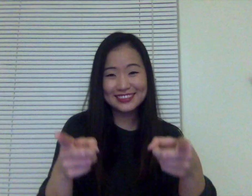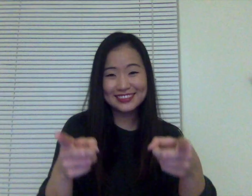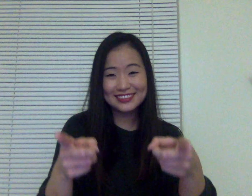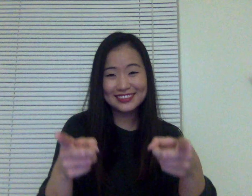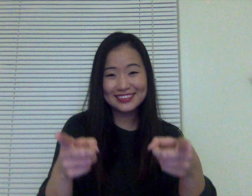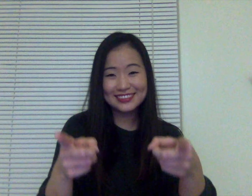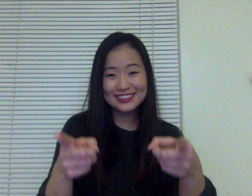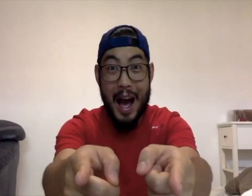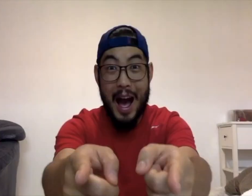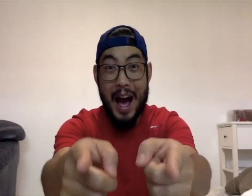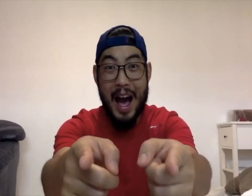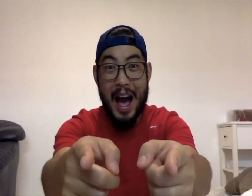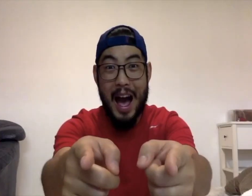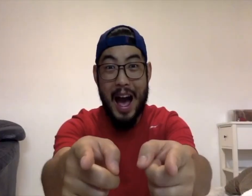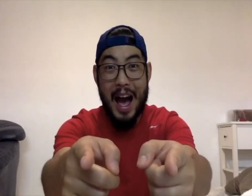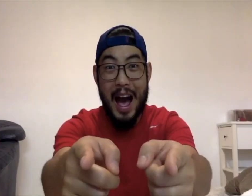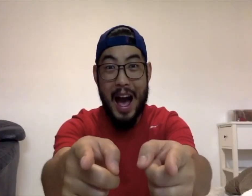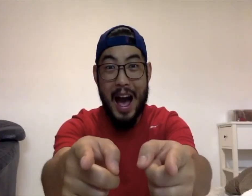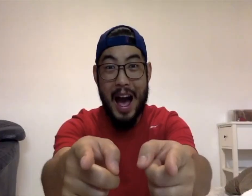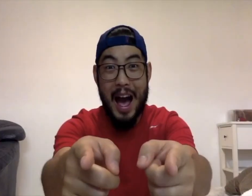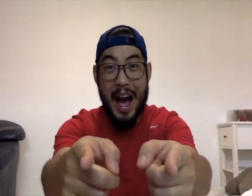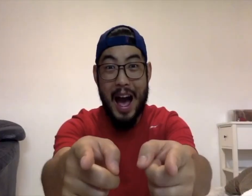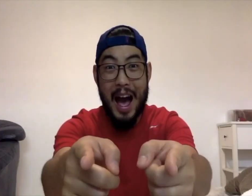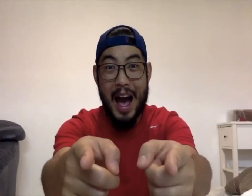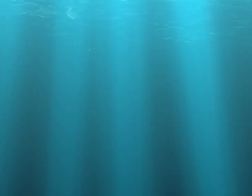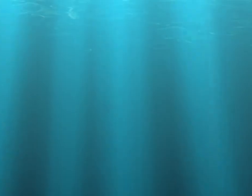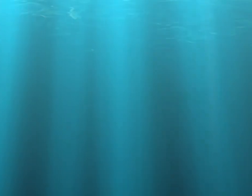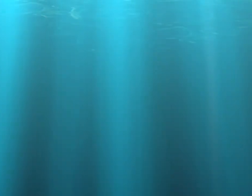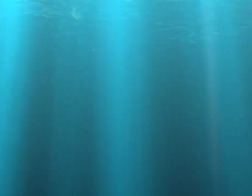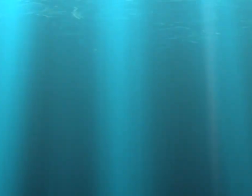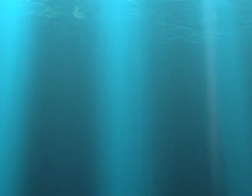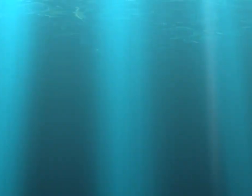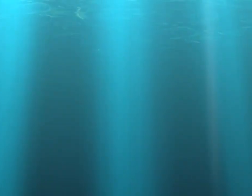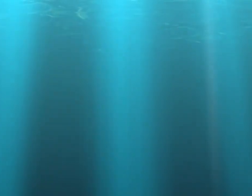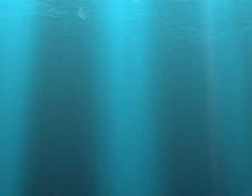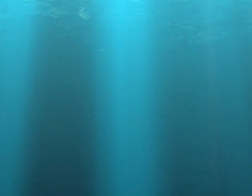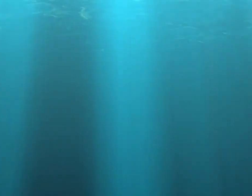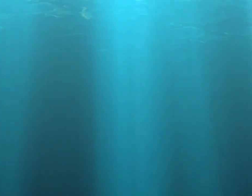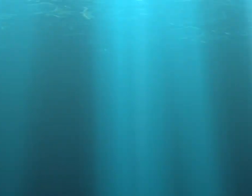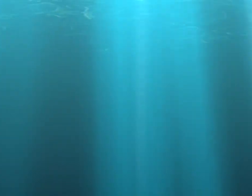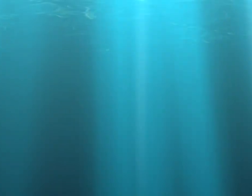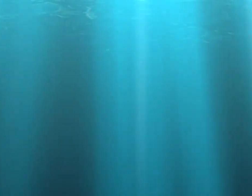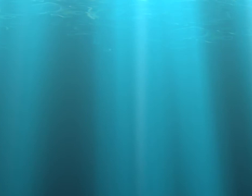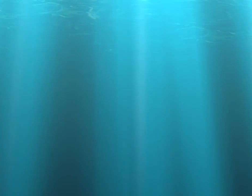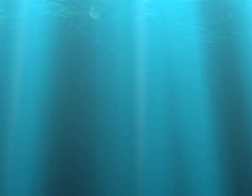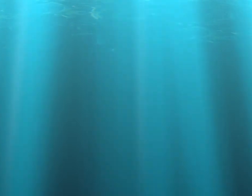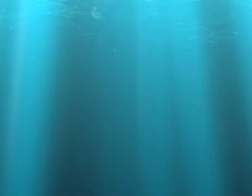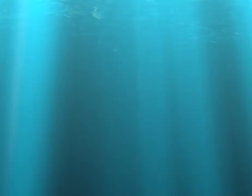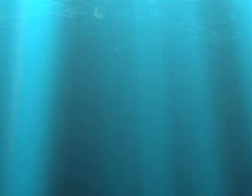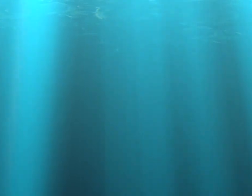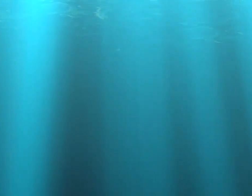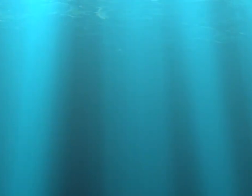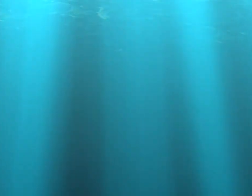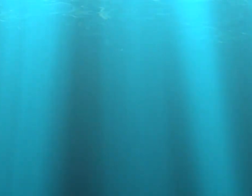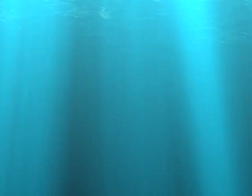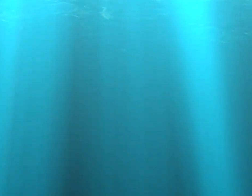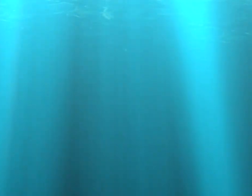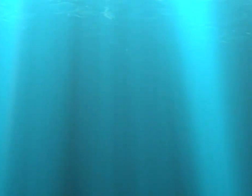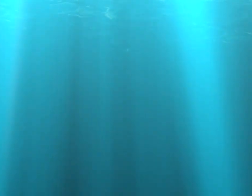Teacher Grace and Teacher Young points at you, you say your name. If you have brother or sister, you could also point at